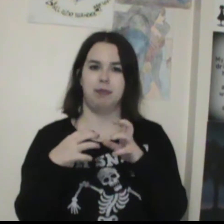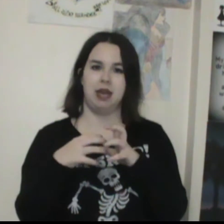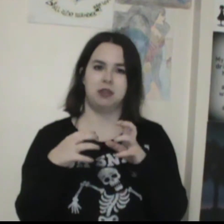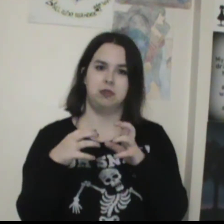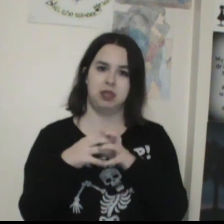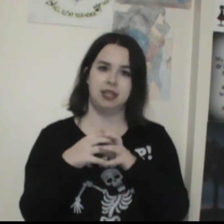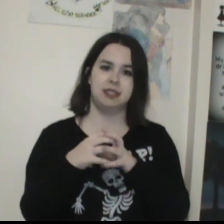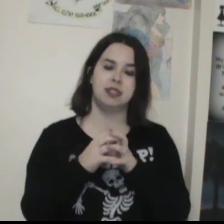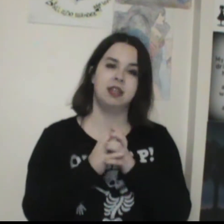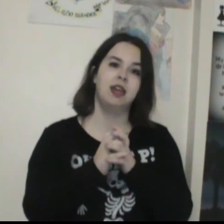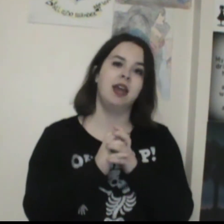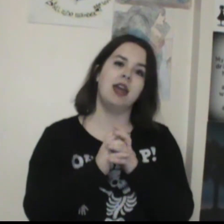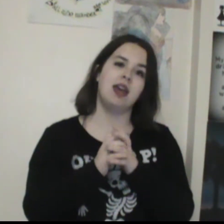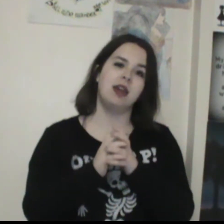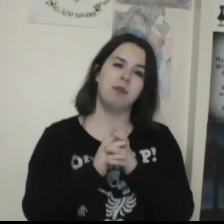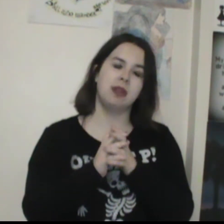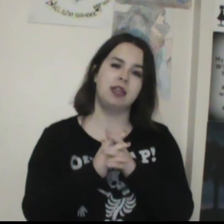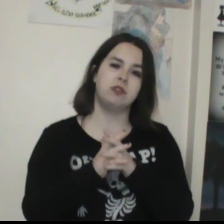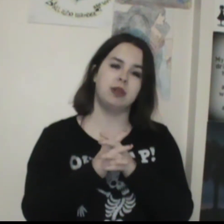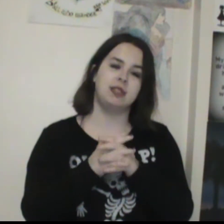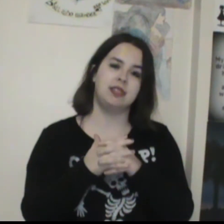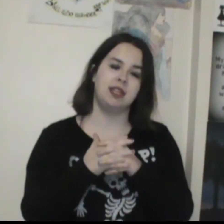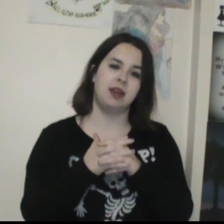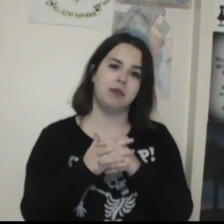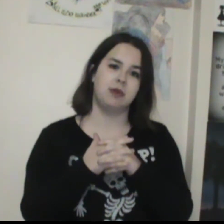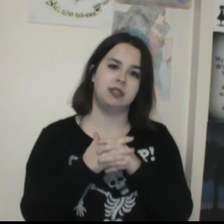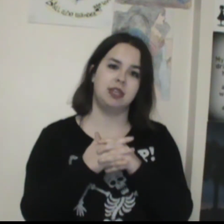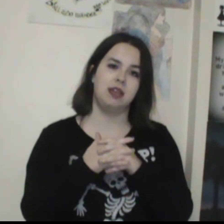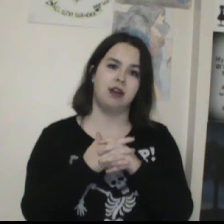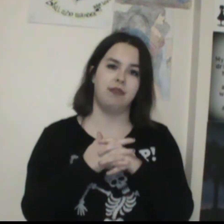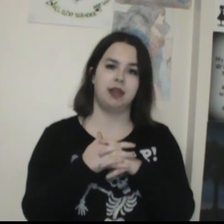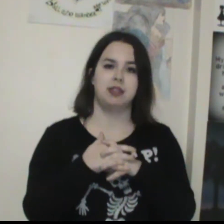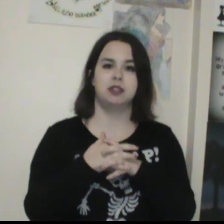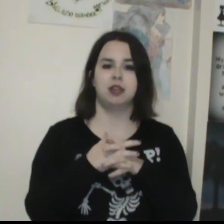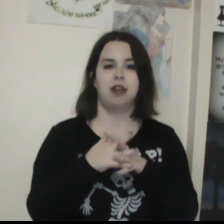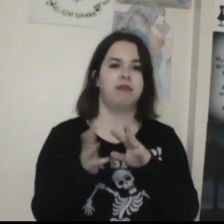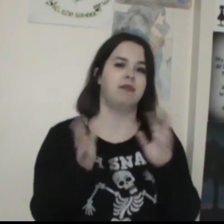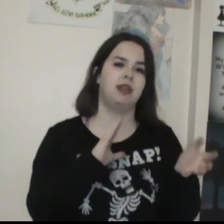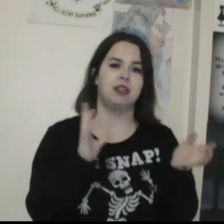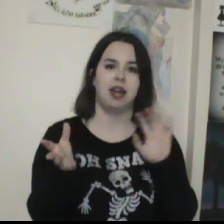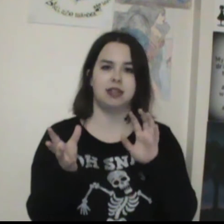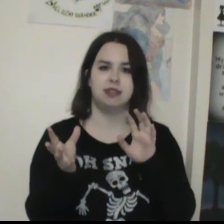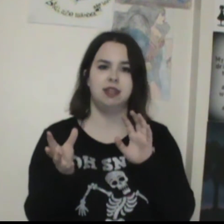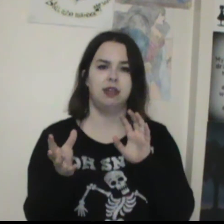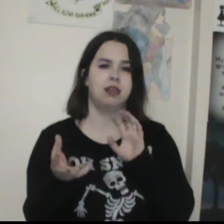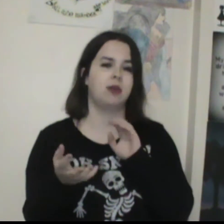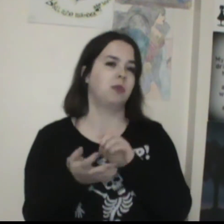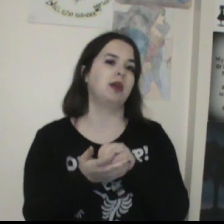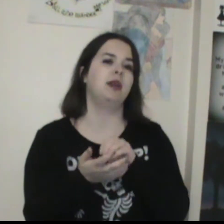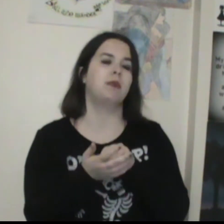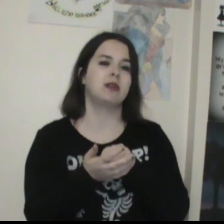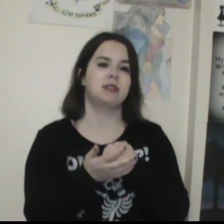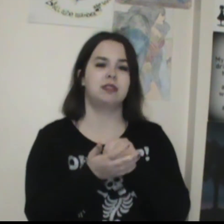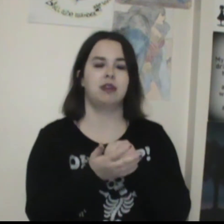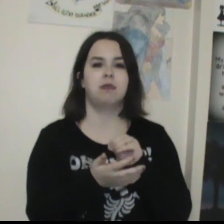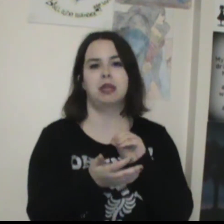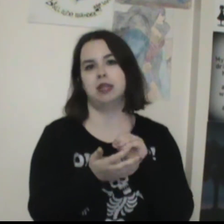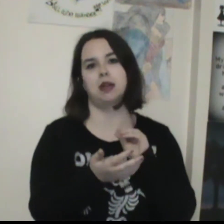back to Jace. And I really enjoyed seeing that one scene of like the July 15th accident and like where he was and stuff when he lost